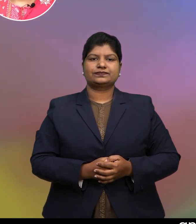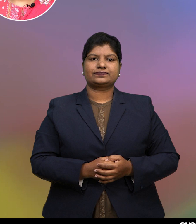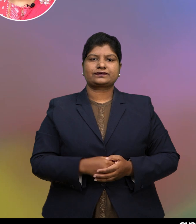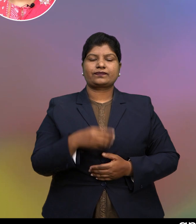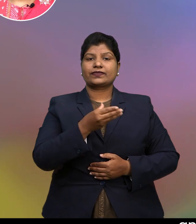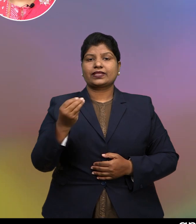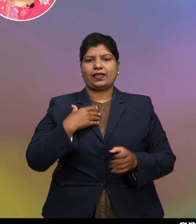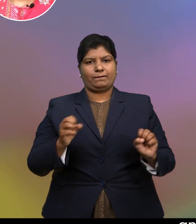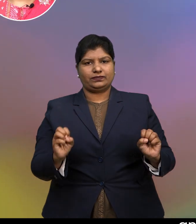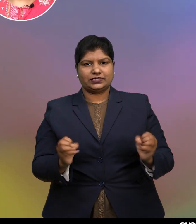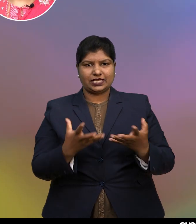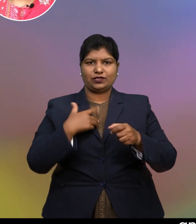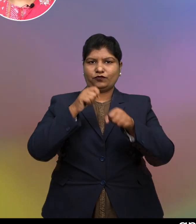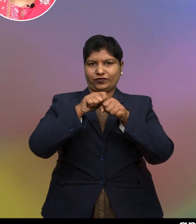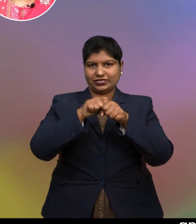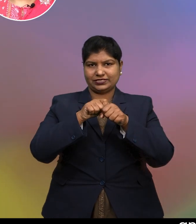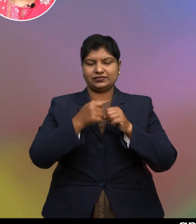and begin to function.